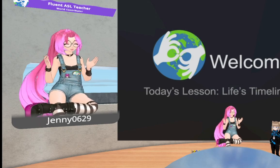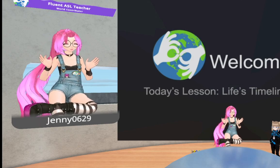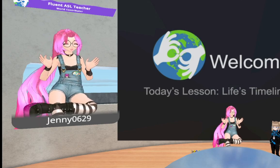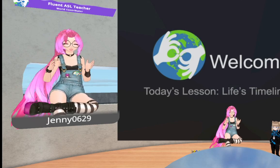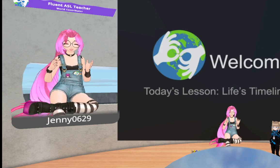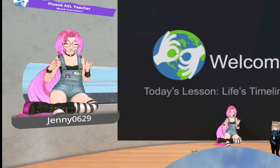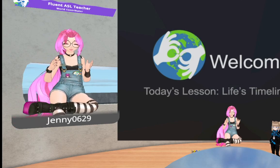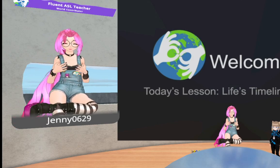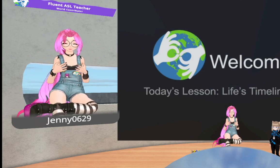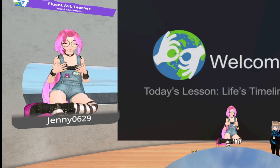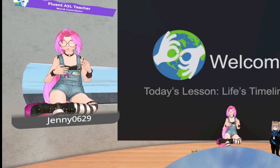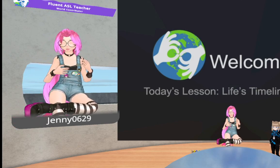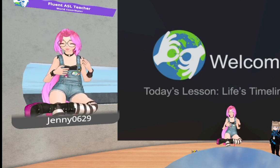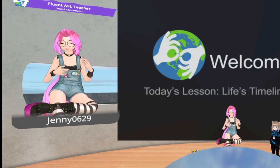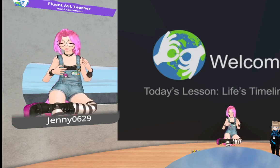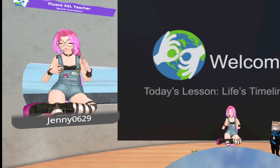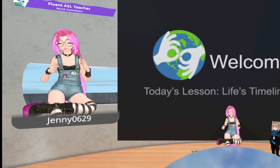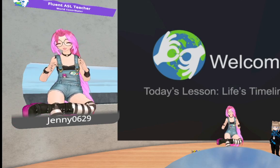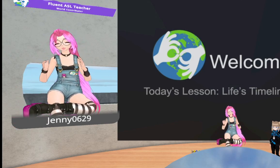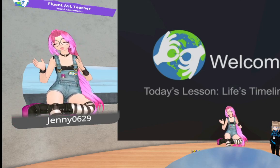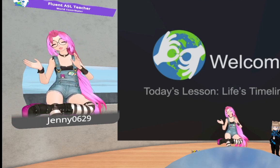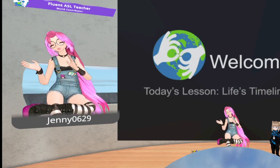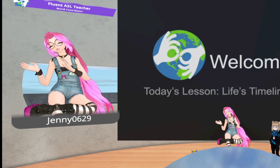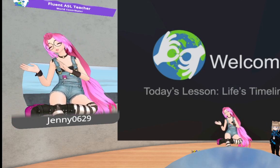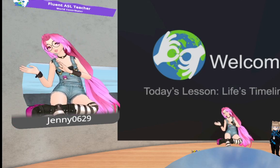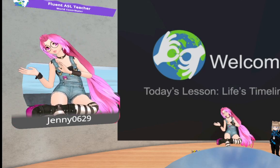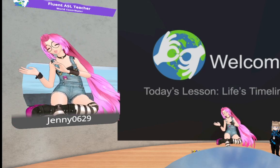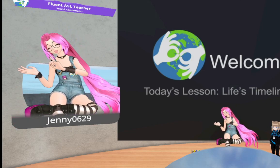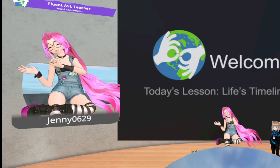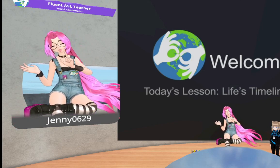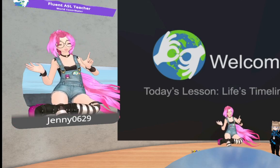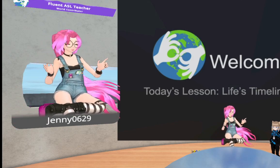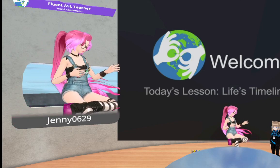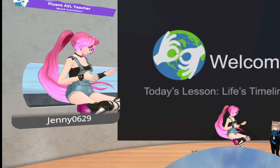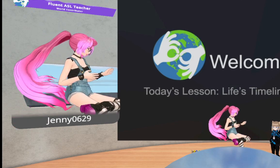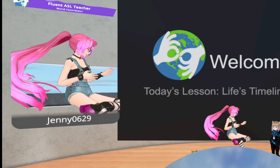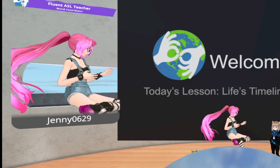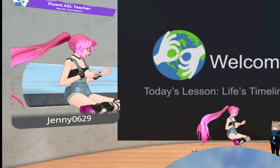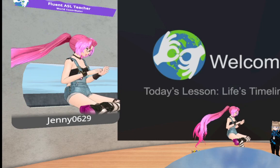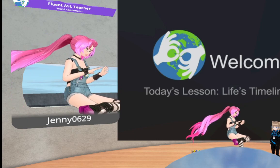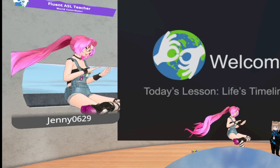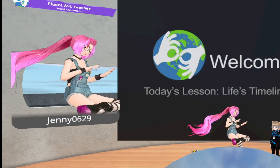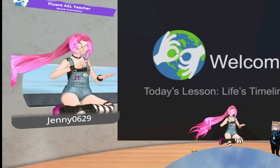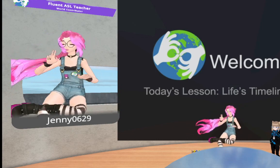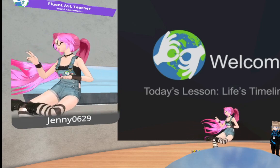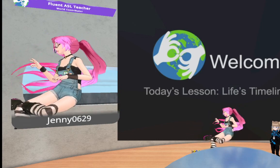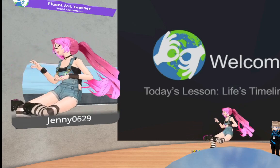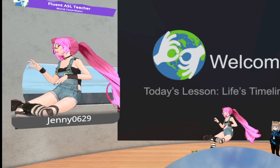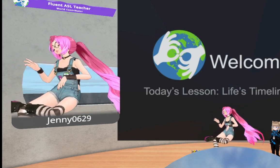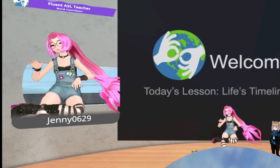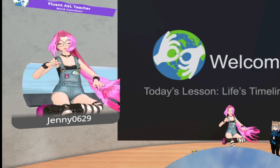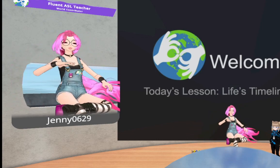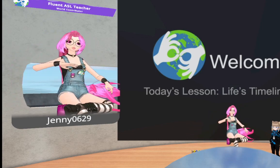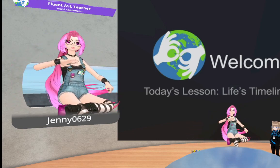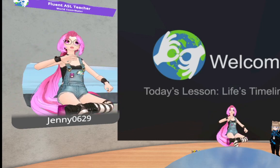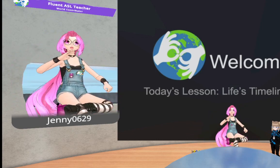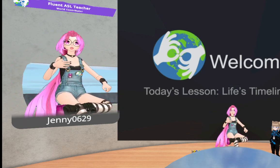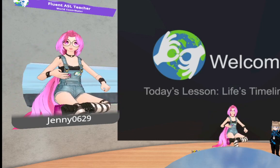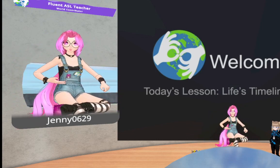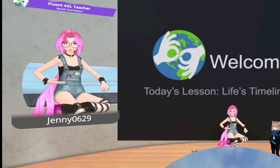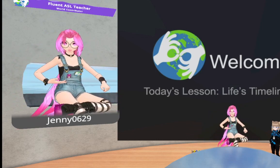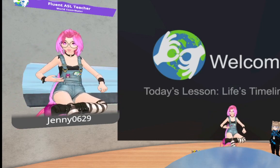Awesome! Wow, lots of new friends. Okay, so go ahead and turn to your left or turn to your right, and you